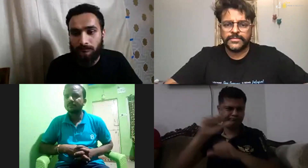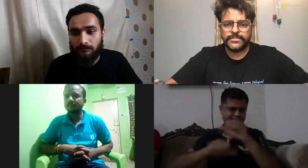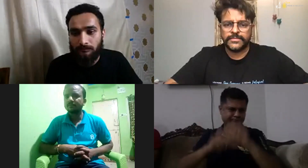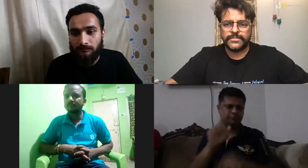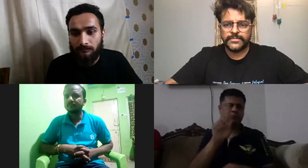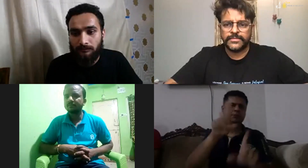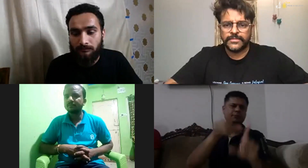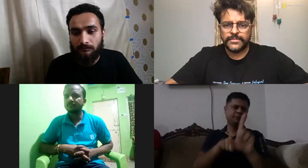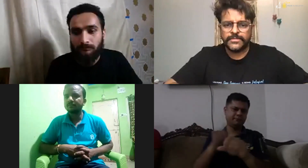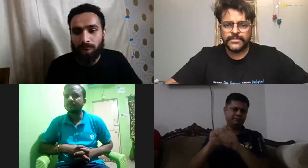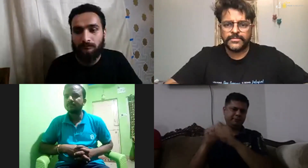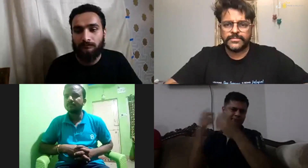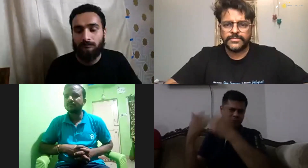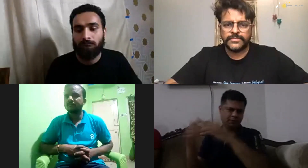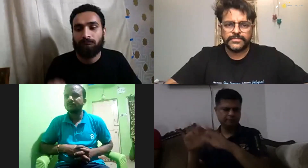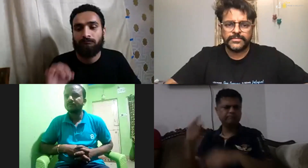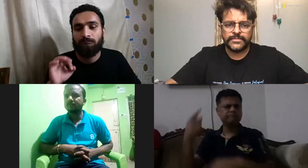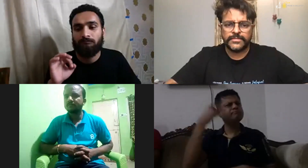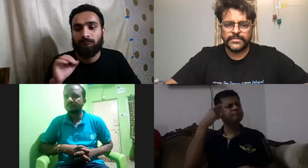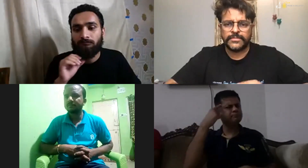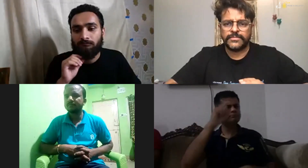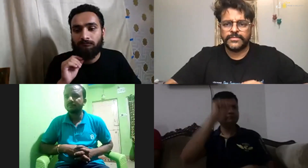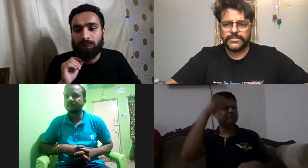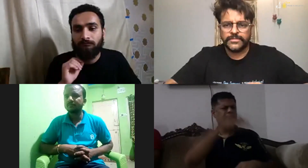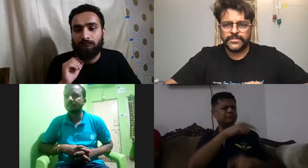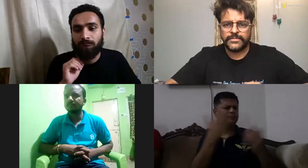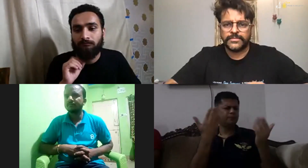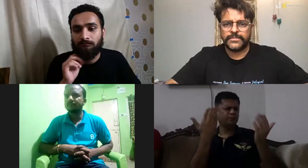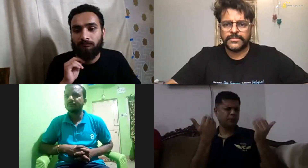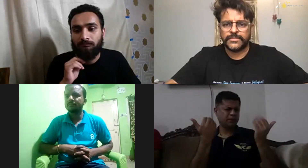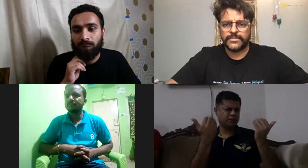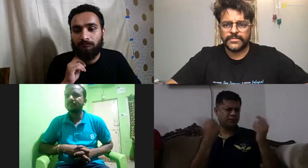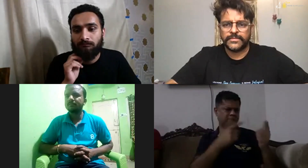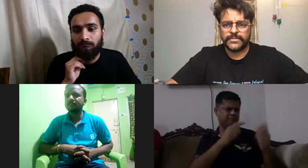like learning Mac, iOS, etc. with Apple,